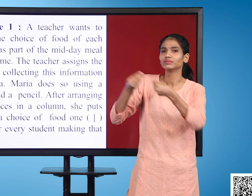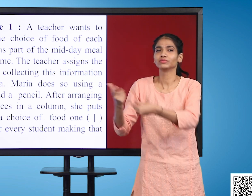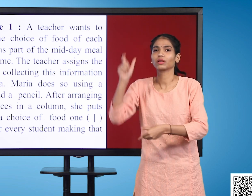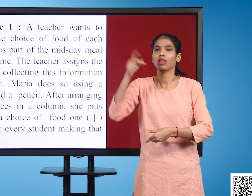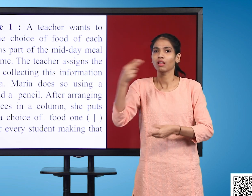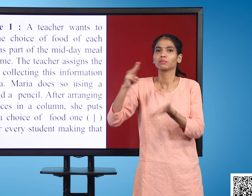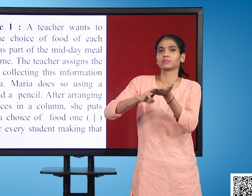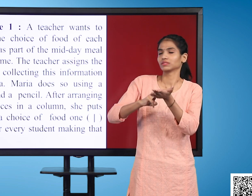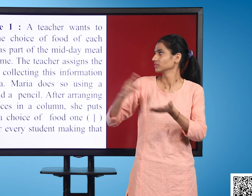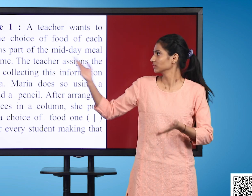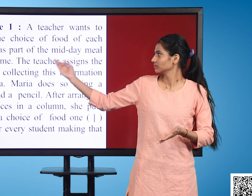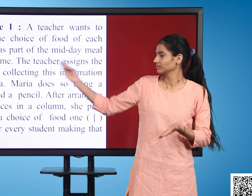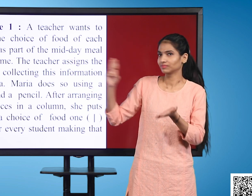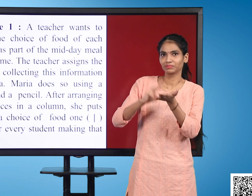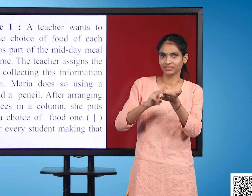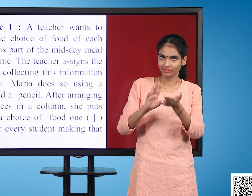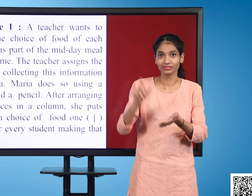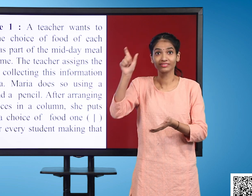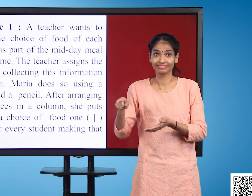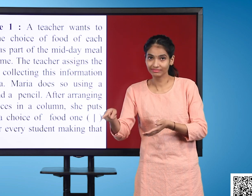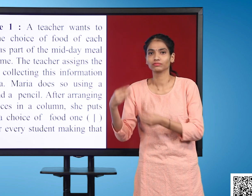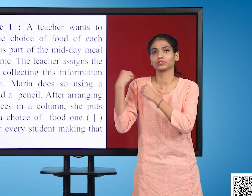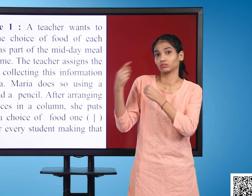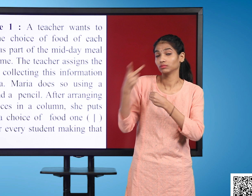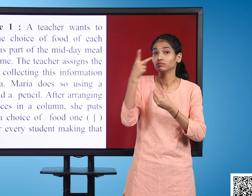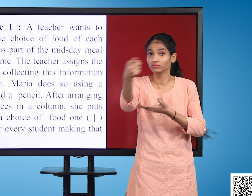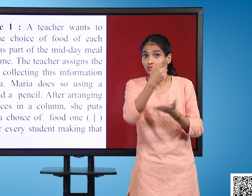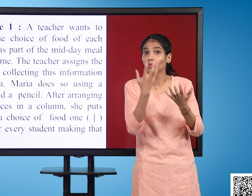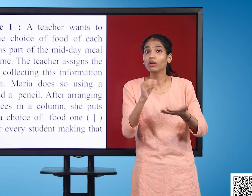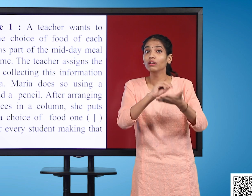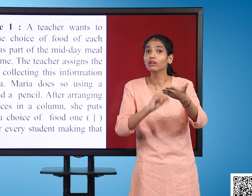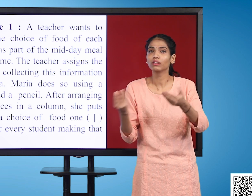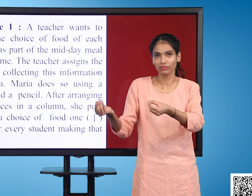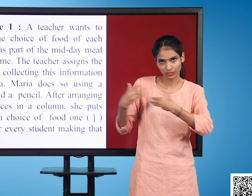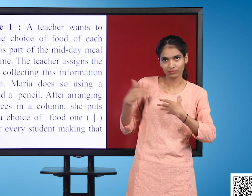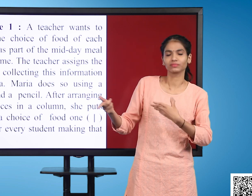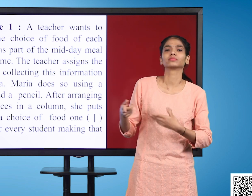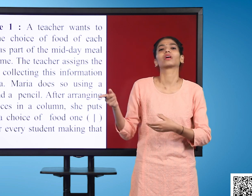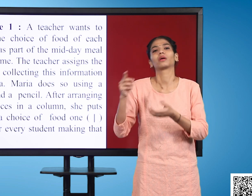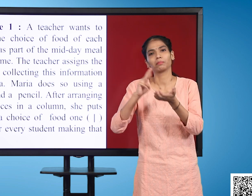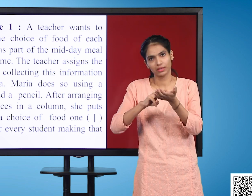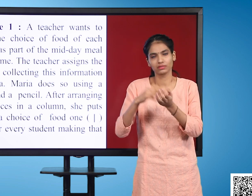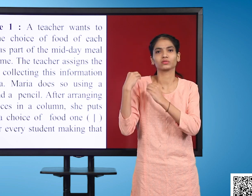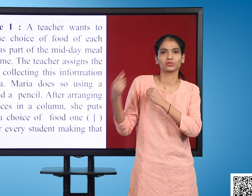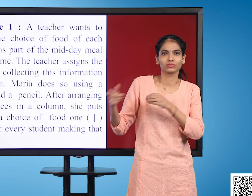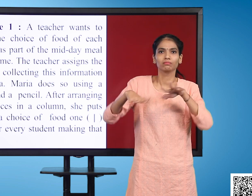Maria. Maria does so using a pen and a pencil. After arranging the choices in a